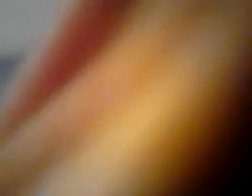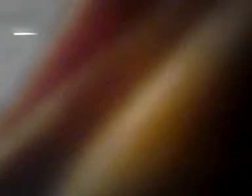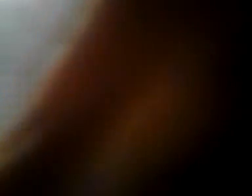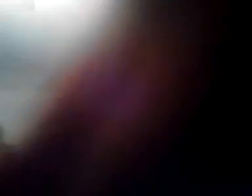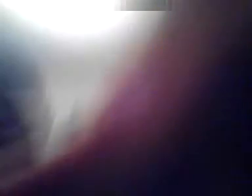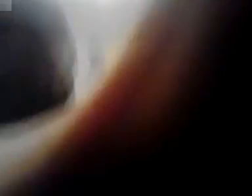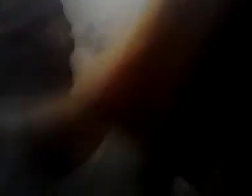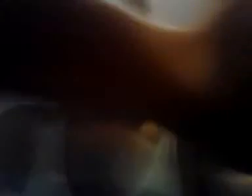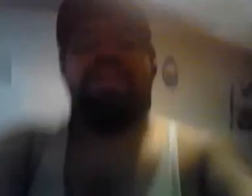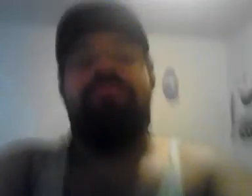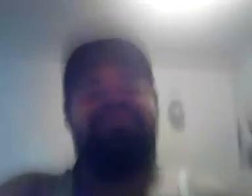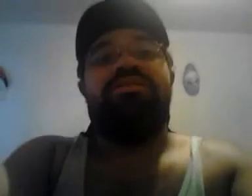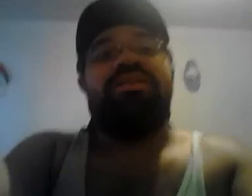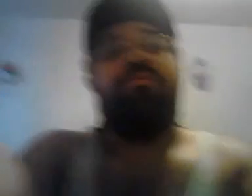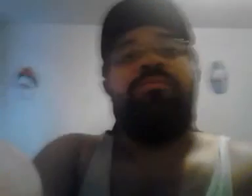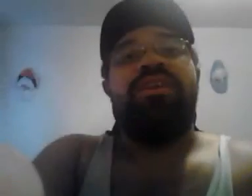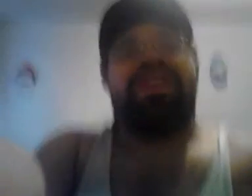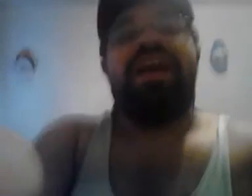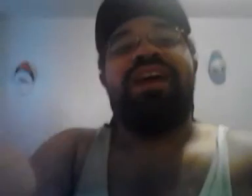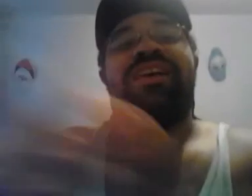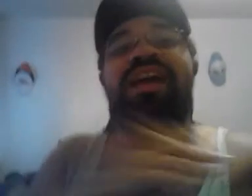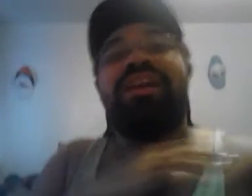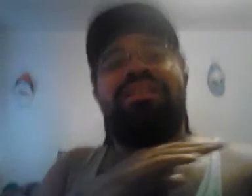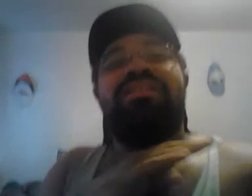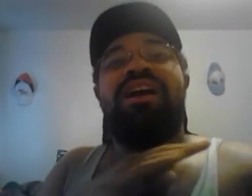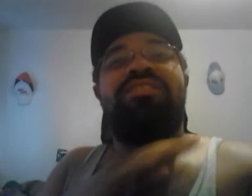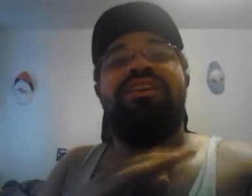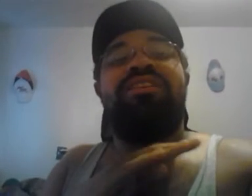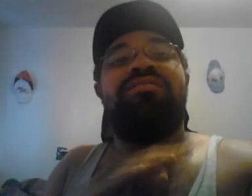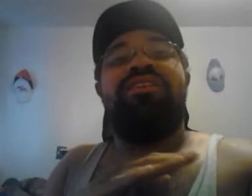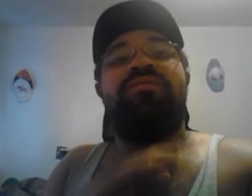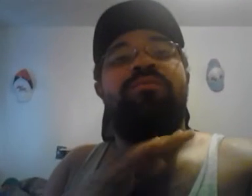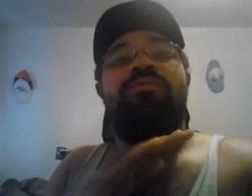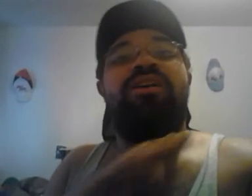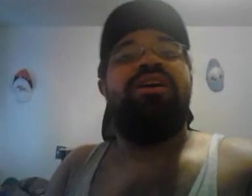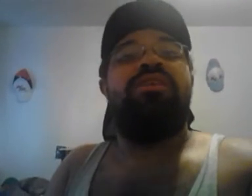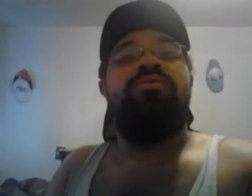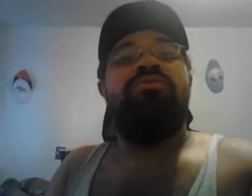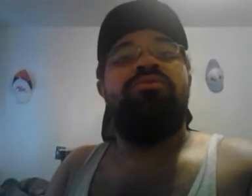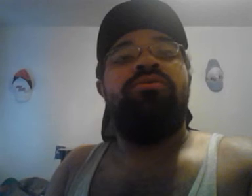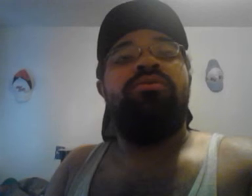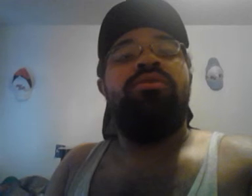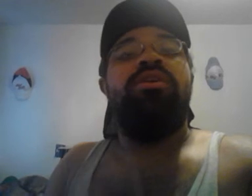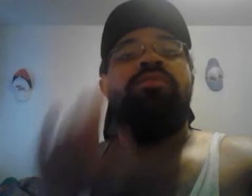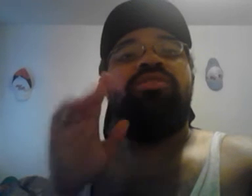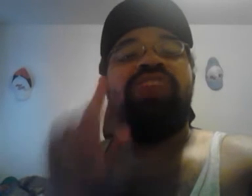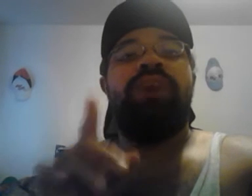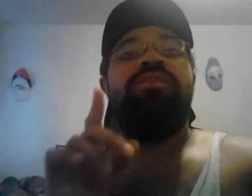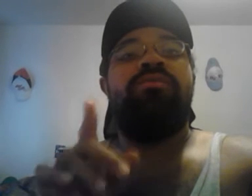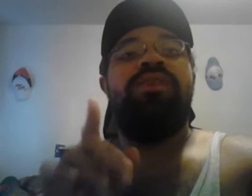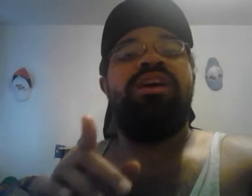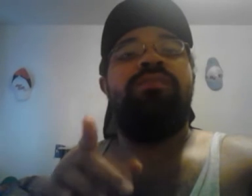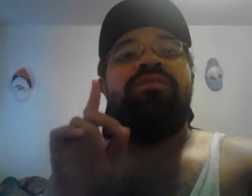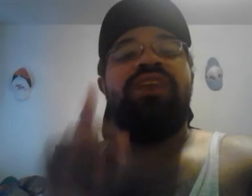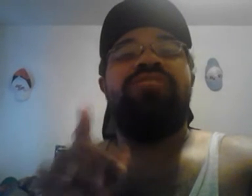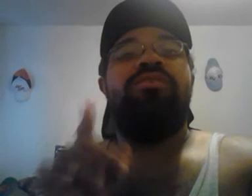Because of that, man, I'm gonna tell you something, man. I get tired of seeing this stuff everywhere I go. But y'all better wake up, because if y'all don't wake